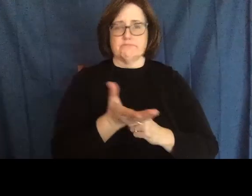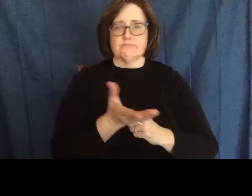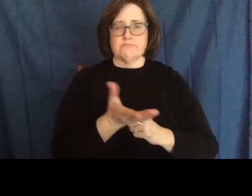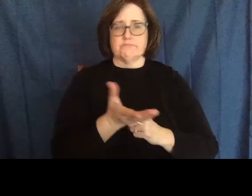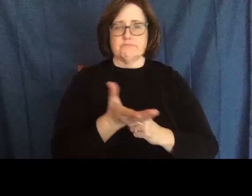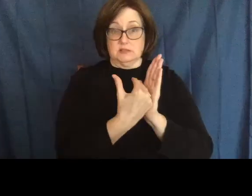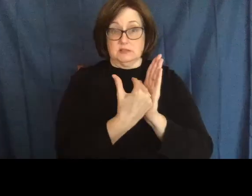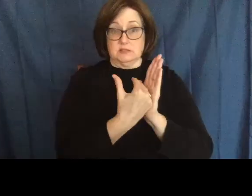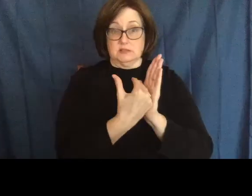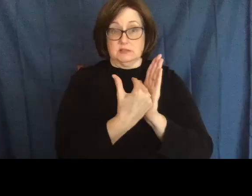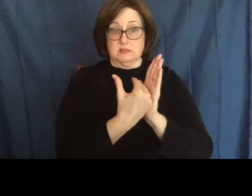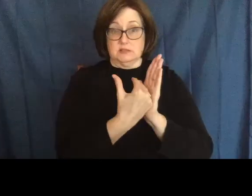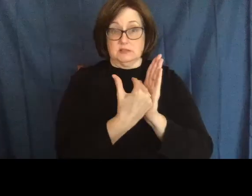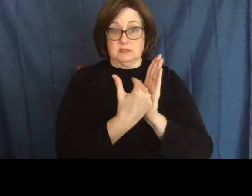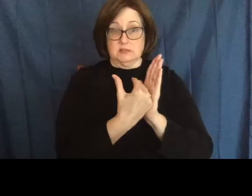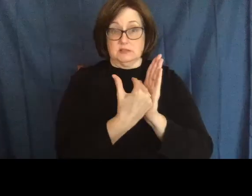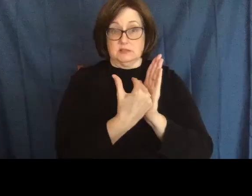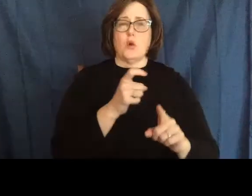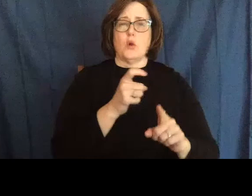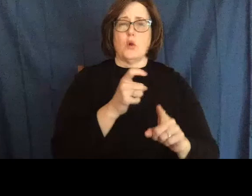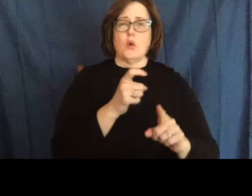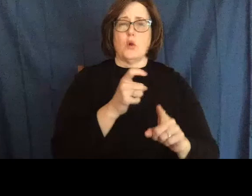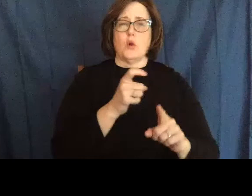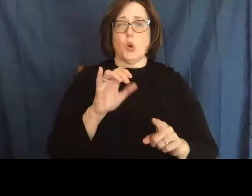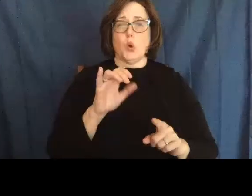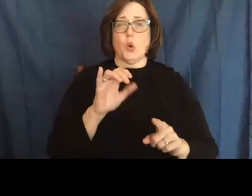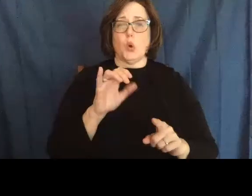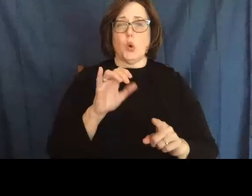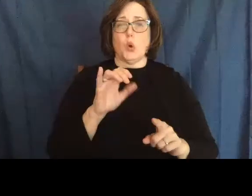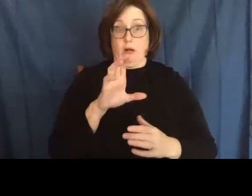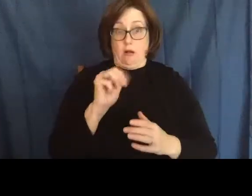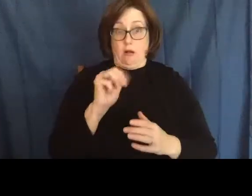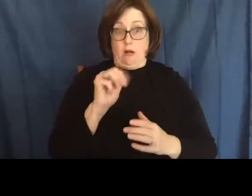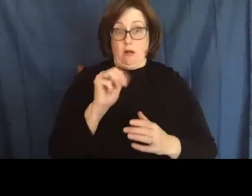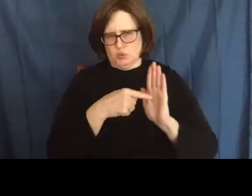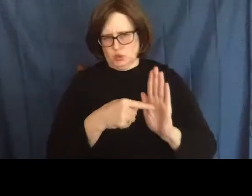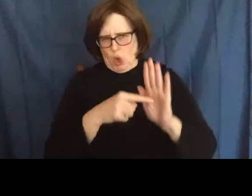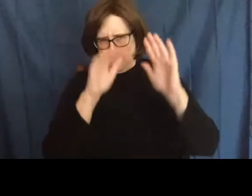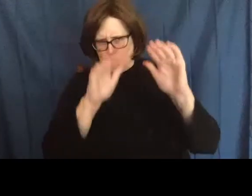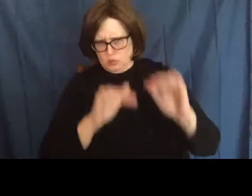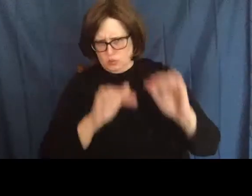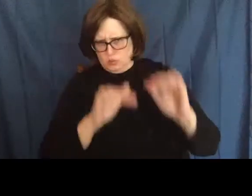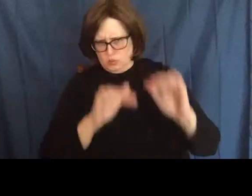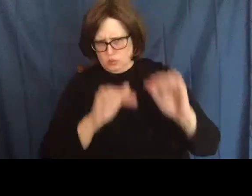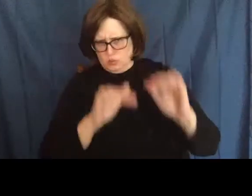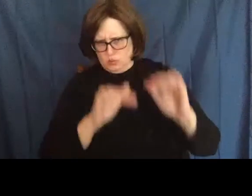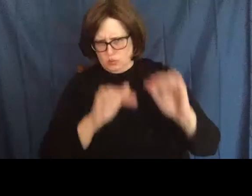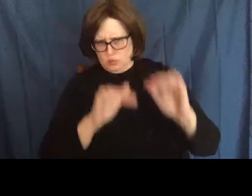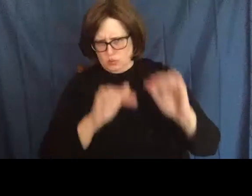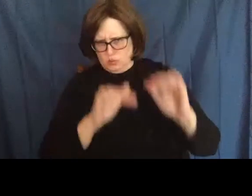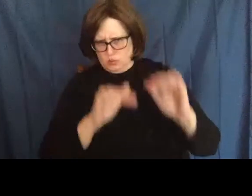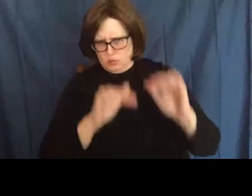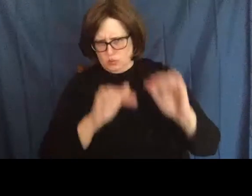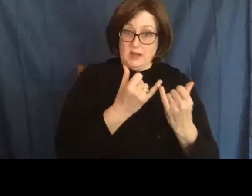on codejumper.com, and I just want to walk through it. Also want to let everyone know that while CodeJumper is available in English